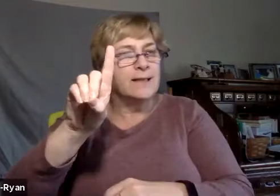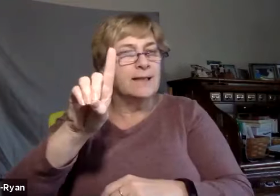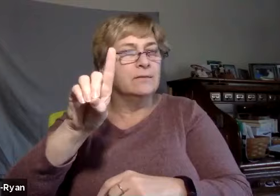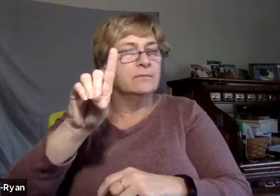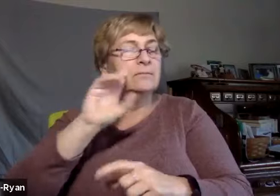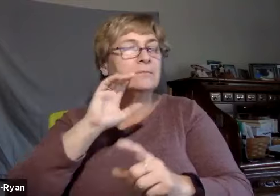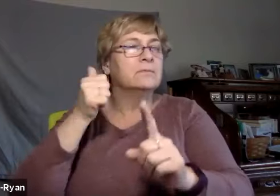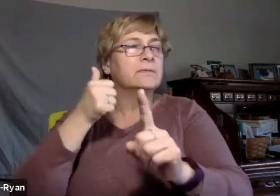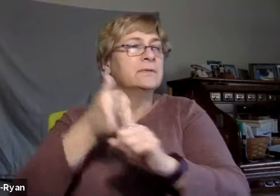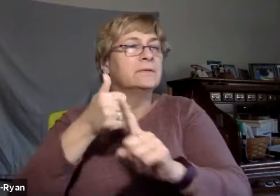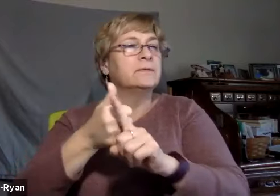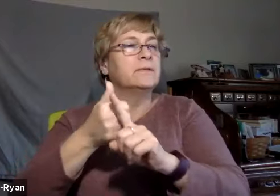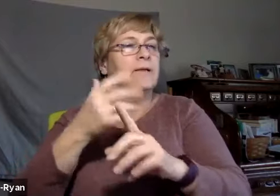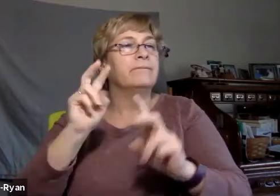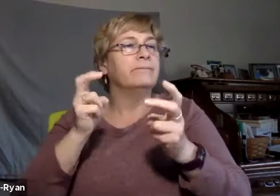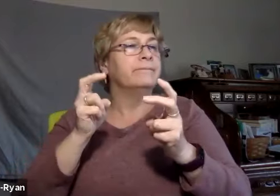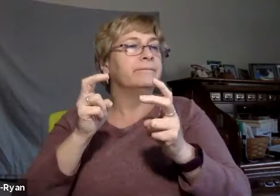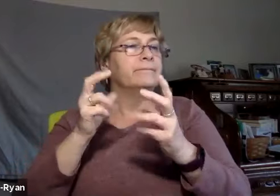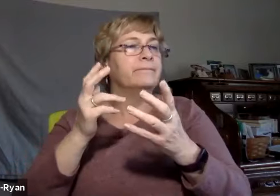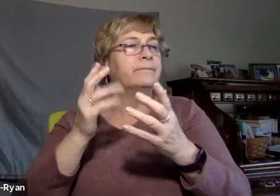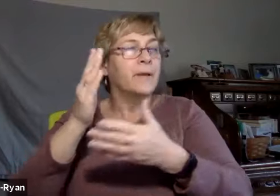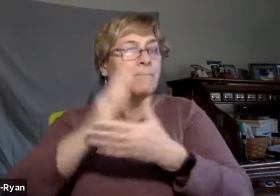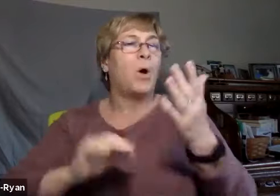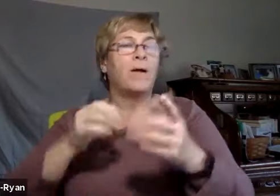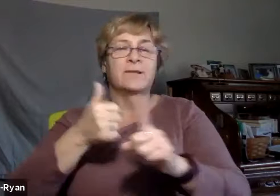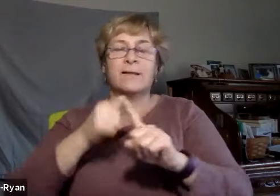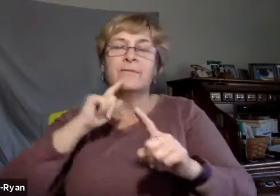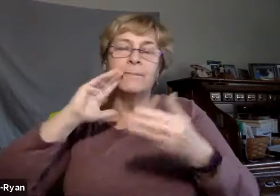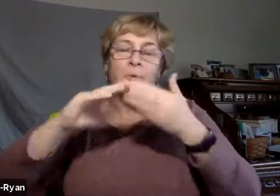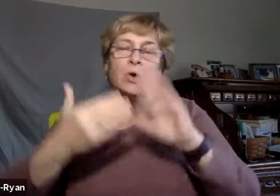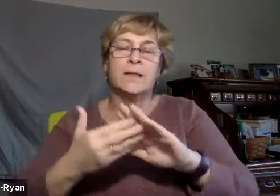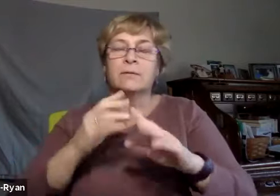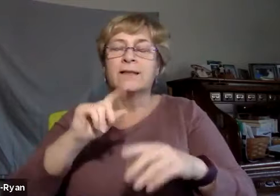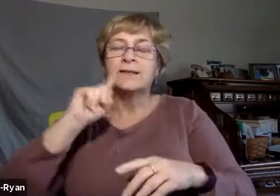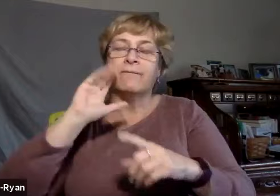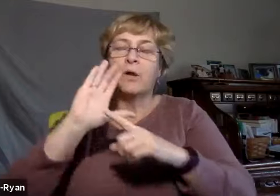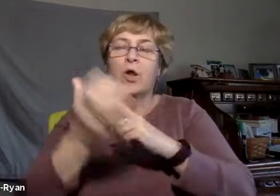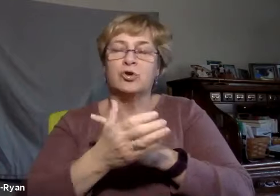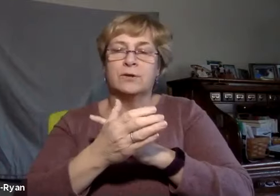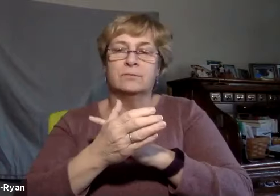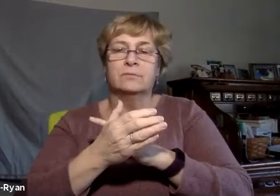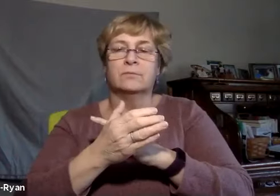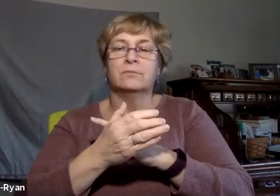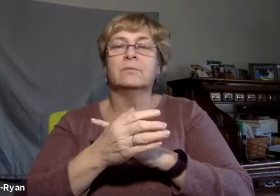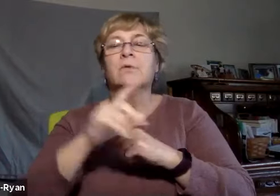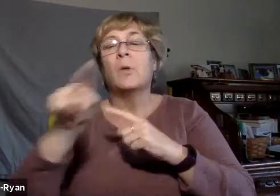with a capital D would be a person who considers themselves part of deaf